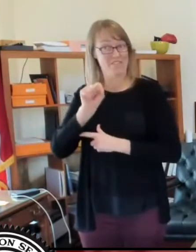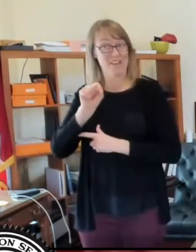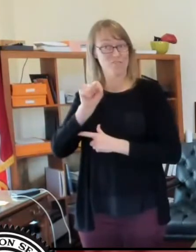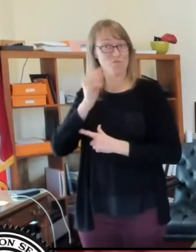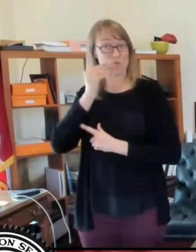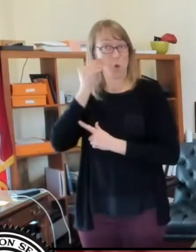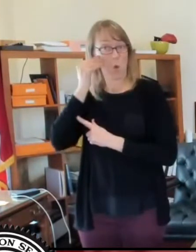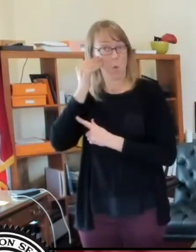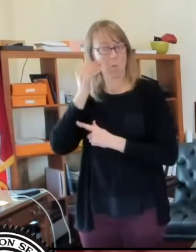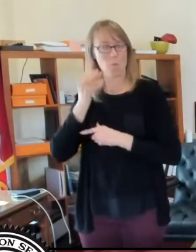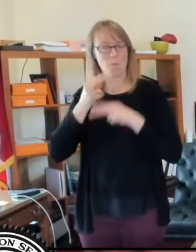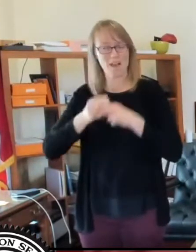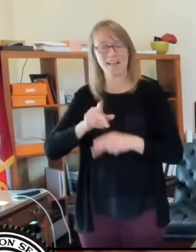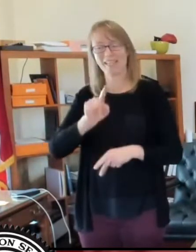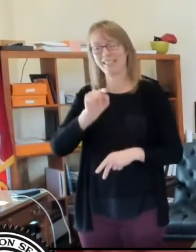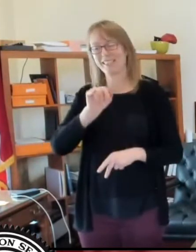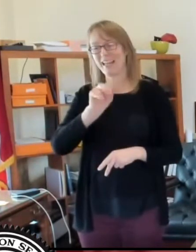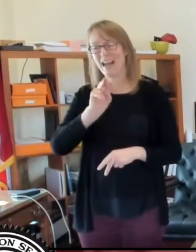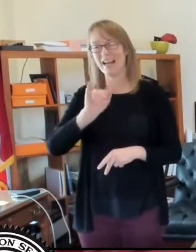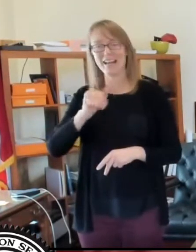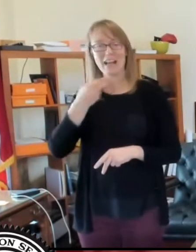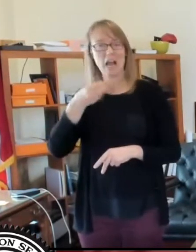placement. So David, the